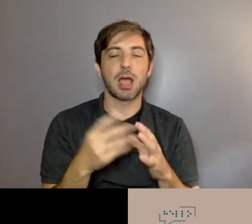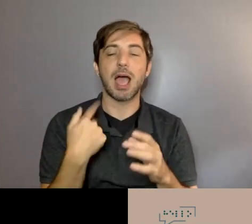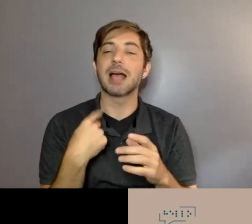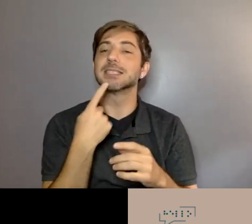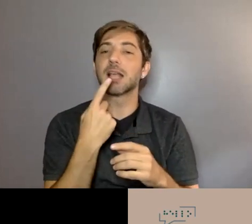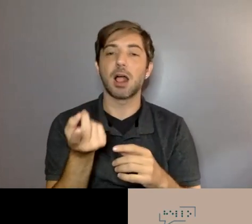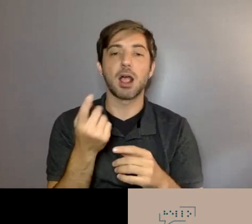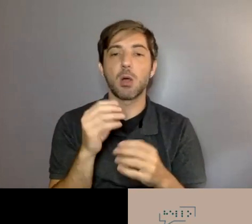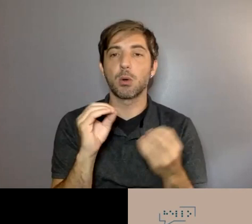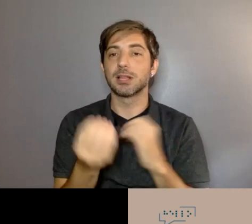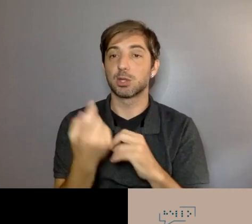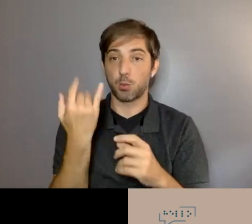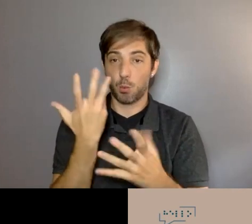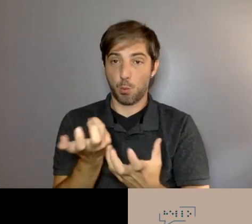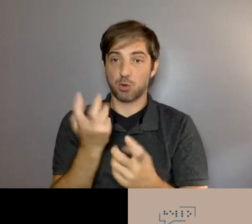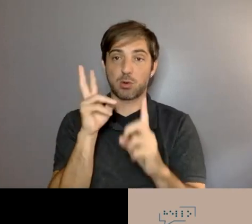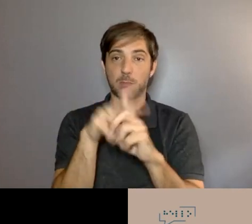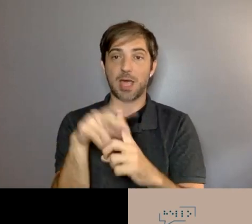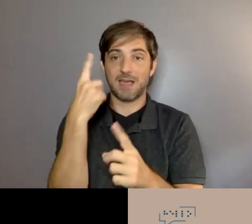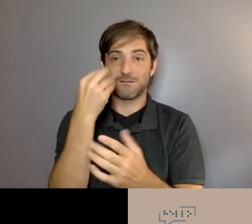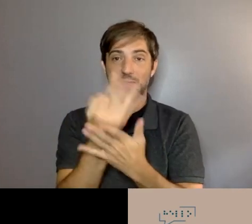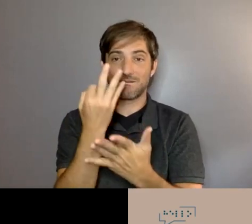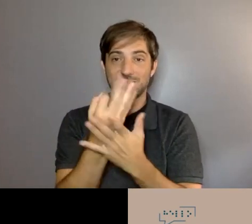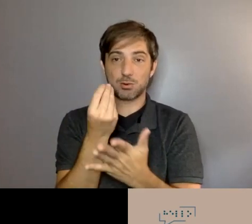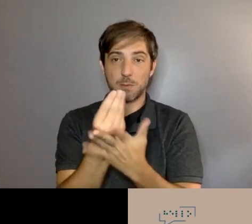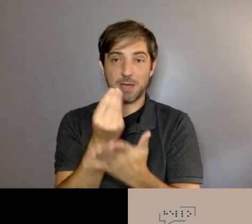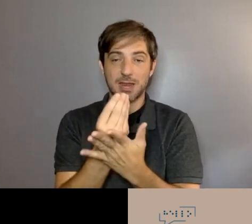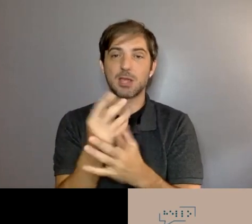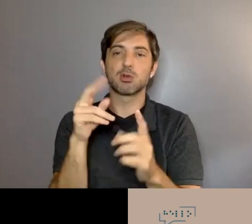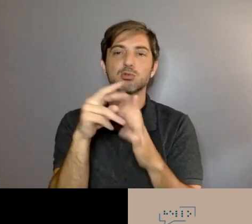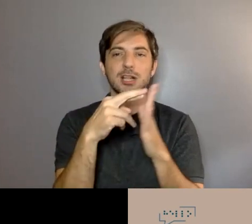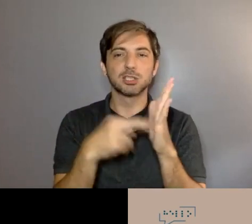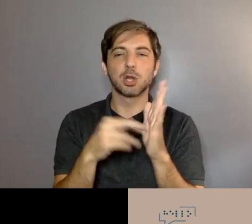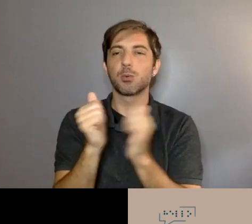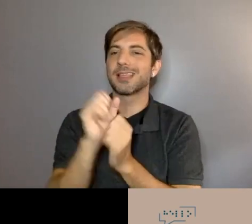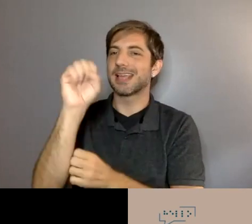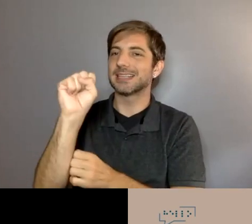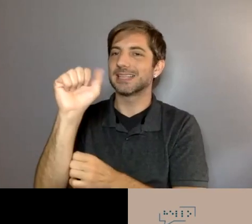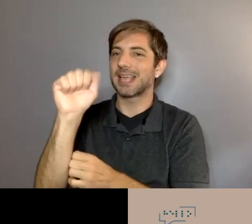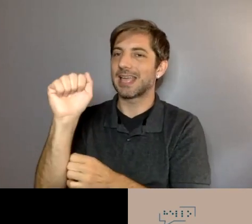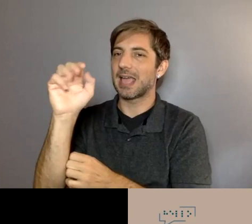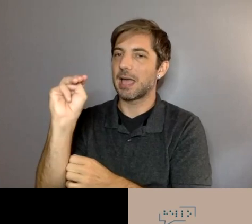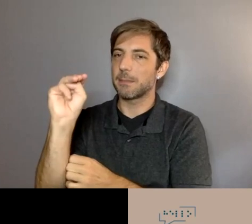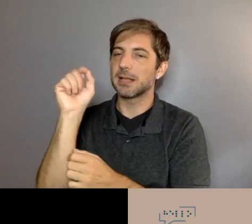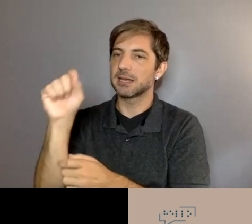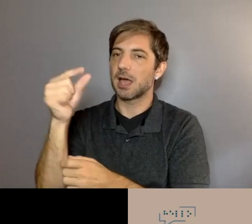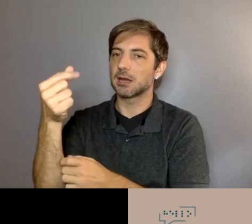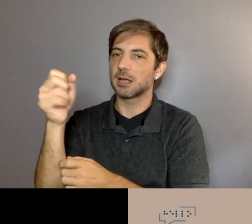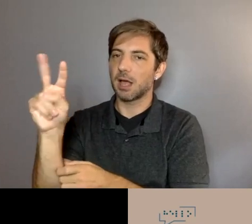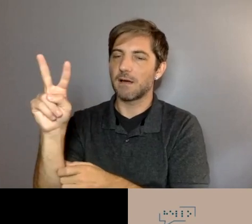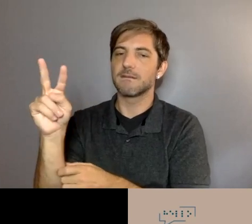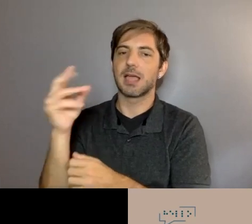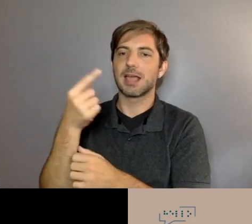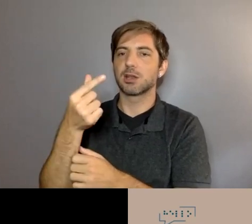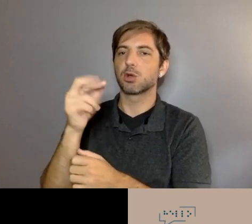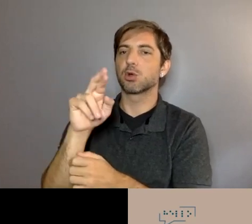applying for any federal funding, to go ahead and register with SAM.gov, that's SAM.gov, and grants.gov. You need to